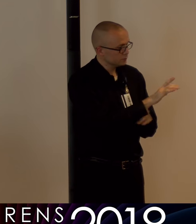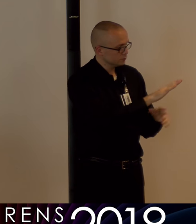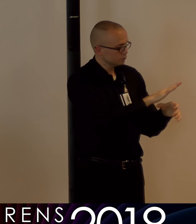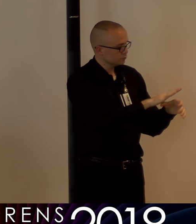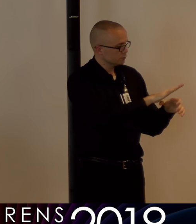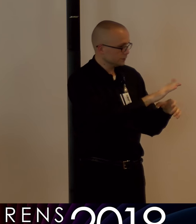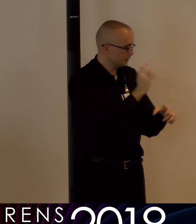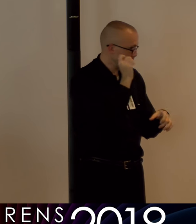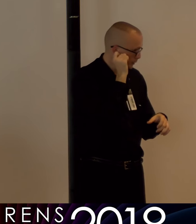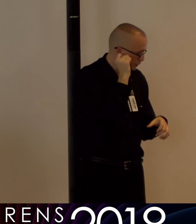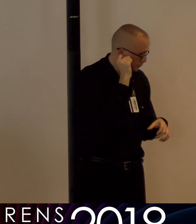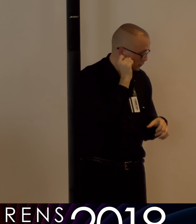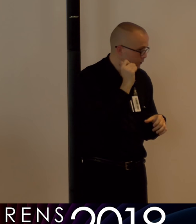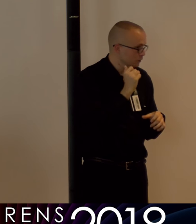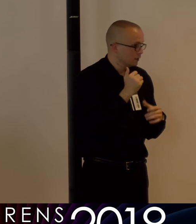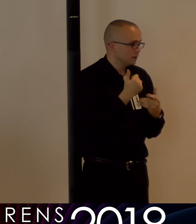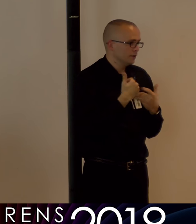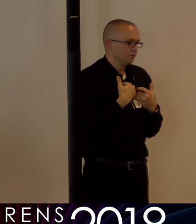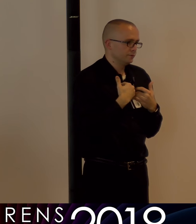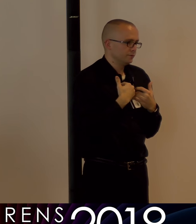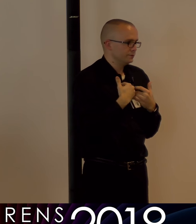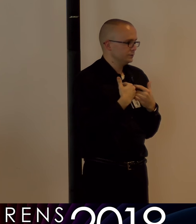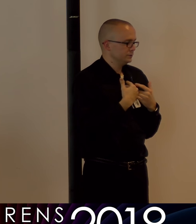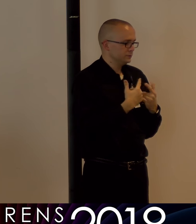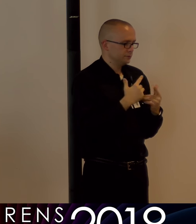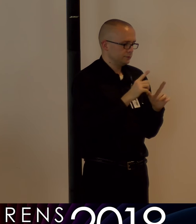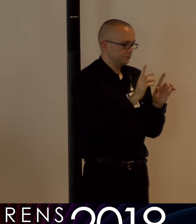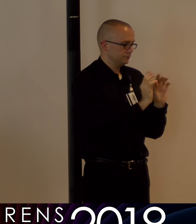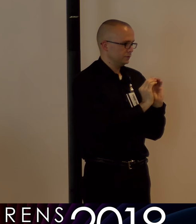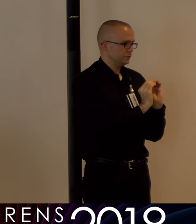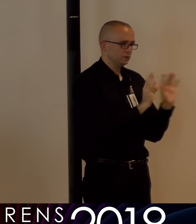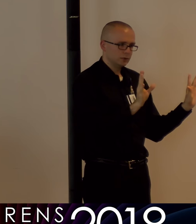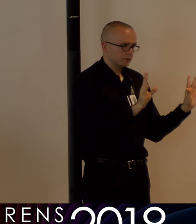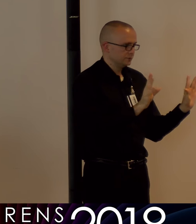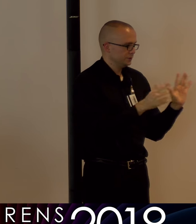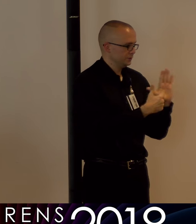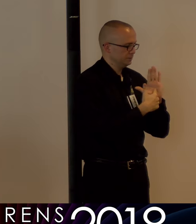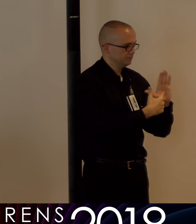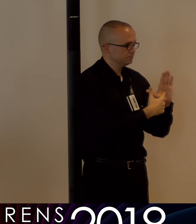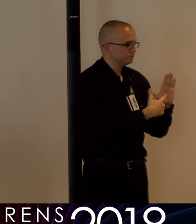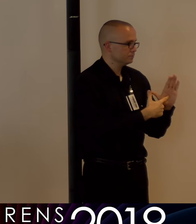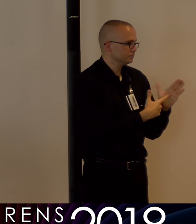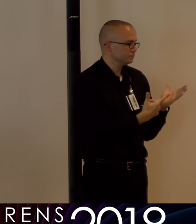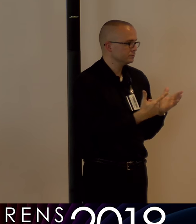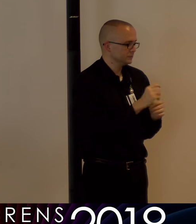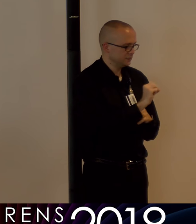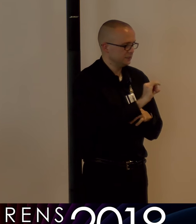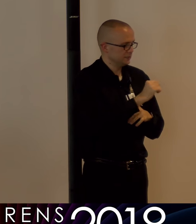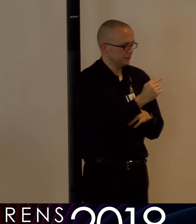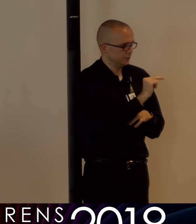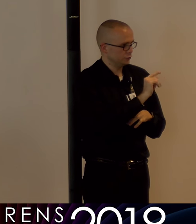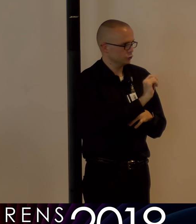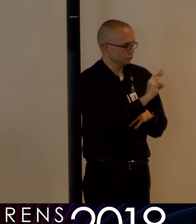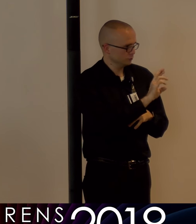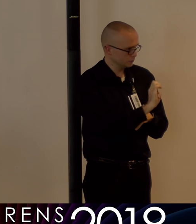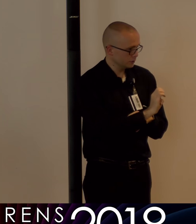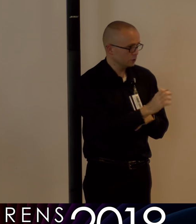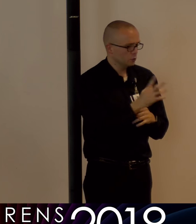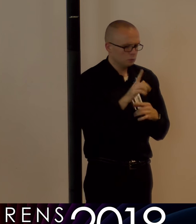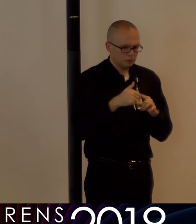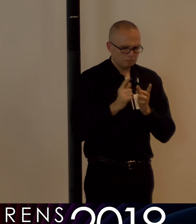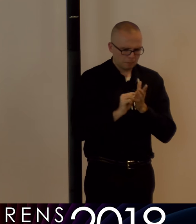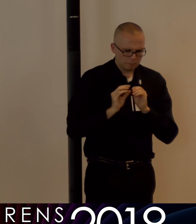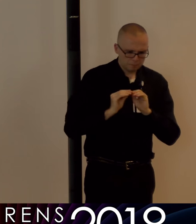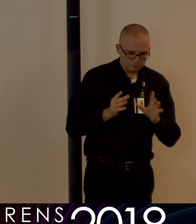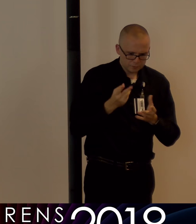the ear have very distinct gene expression signatures. And when I saw this paper, and I was talking to Stefan about it, I said,